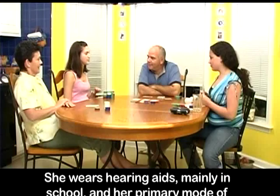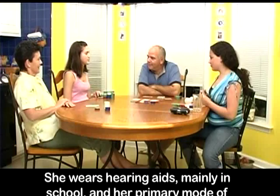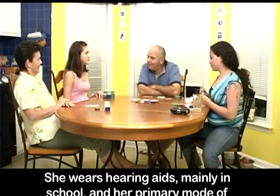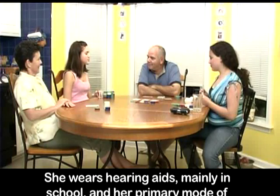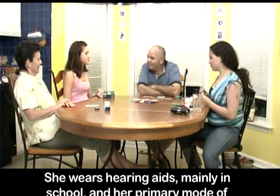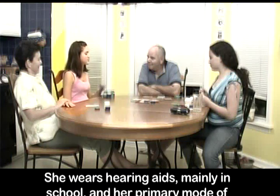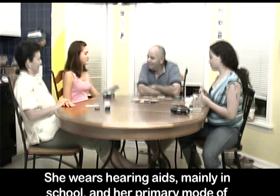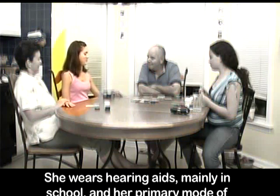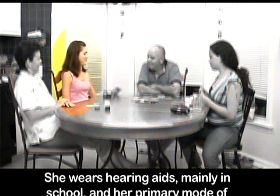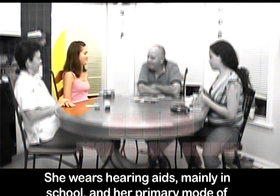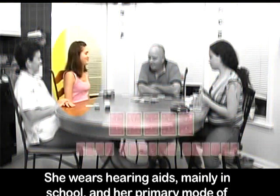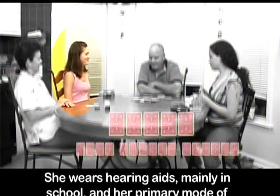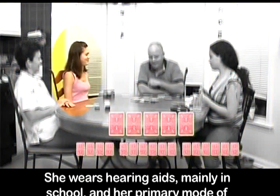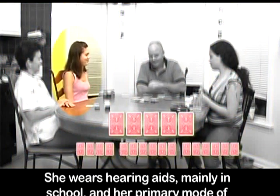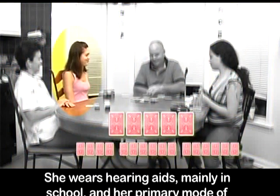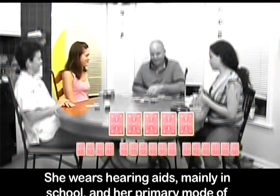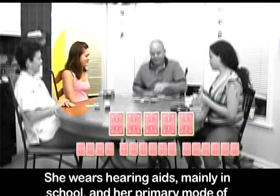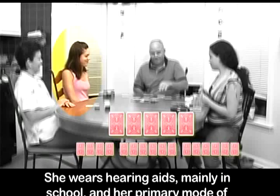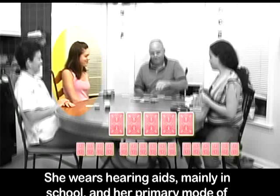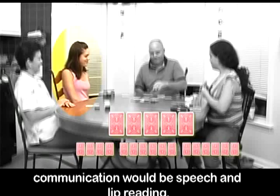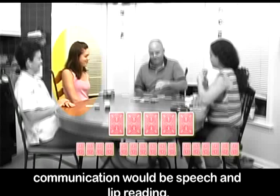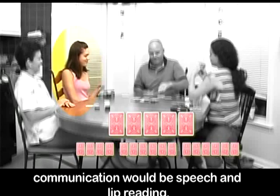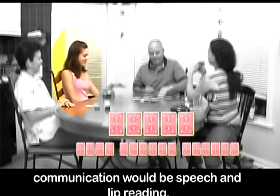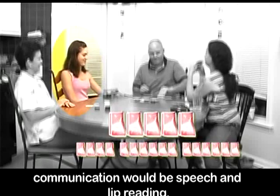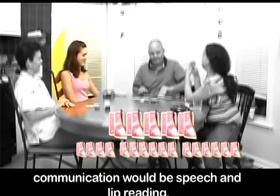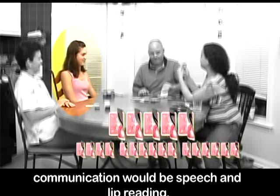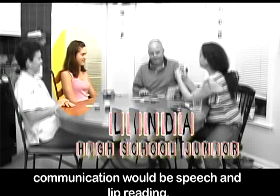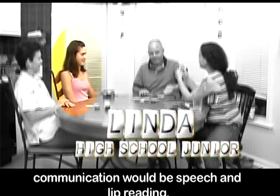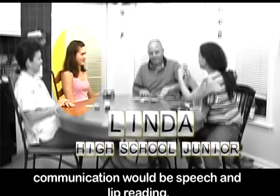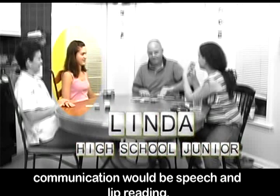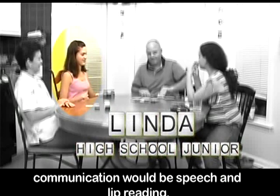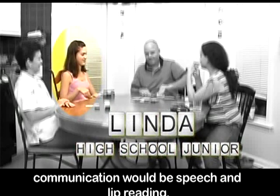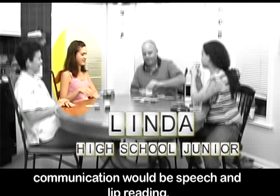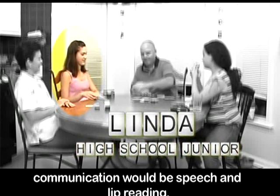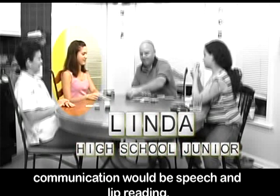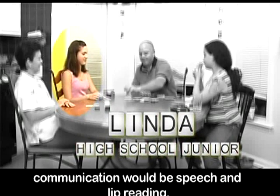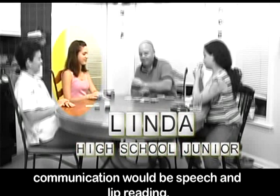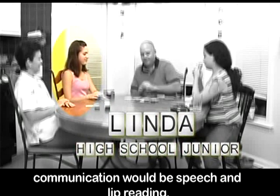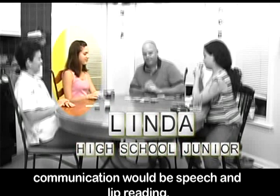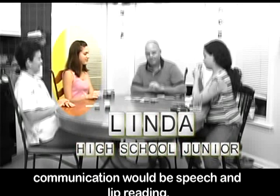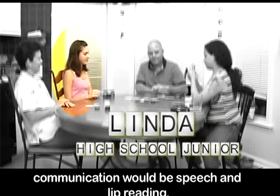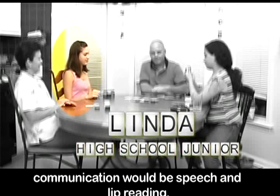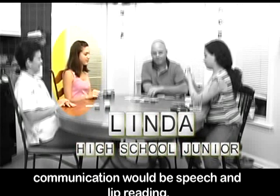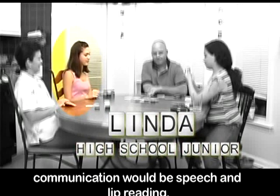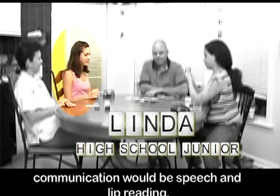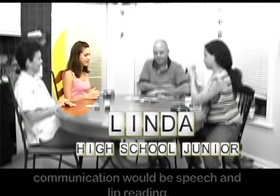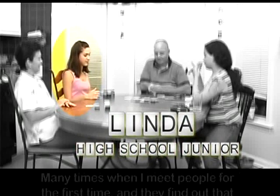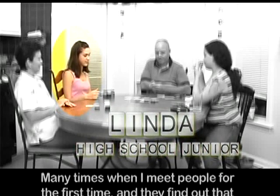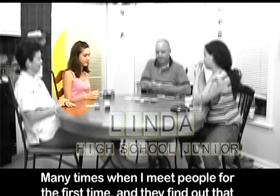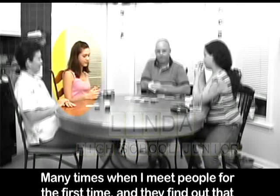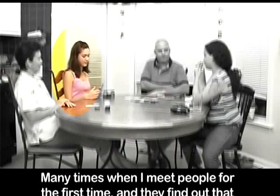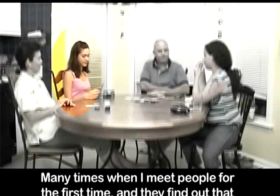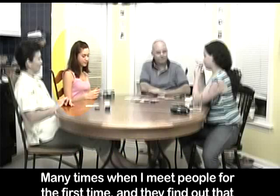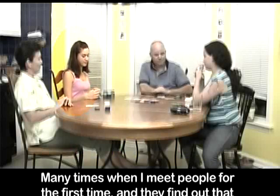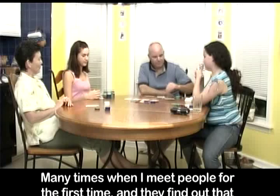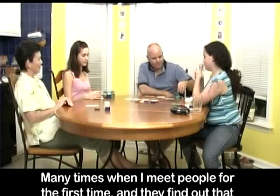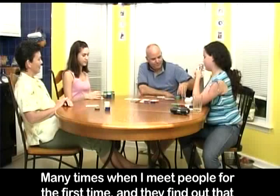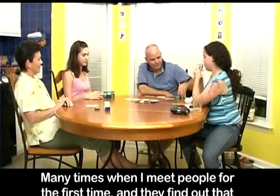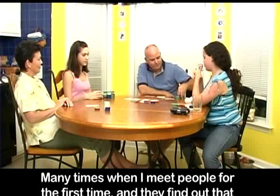in school, and her primary mode of communication would be speech and lip reading. Many times when I meet people